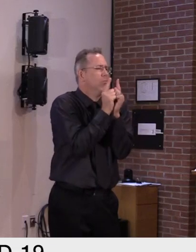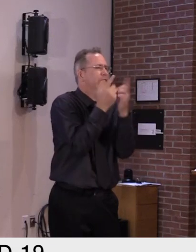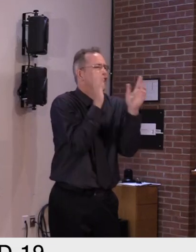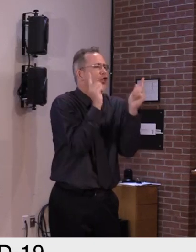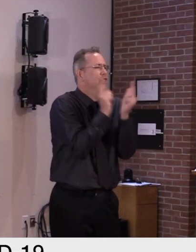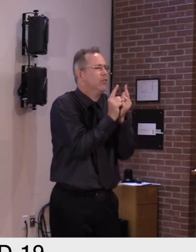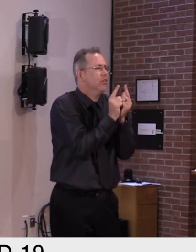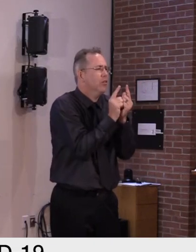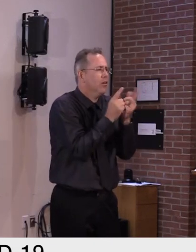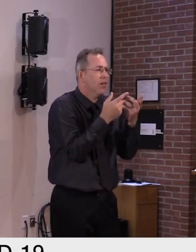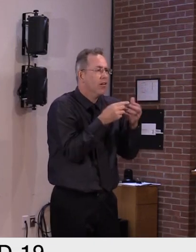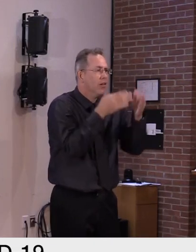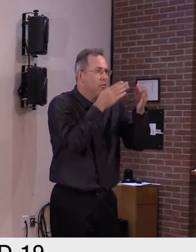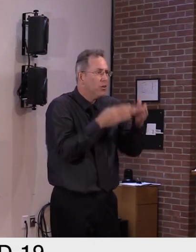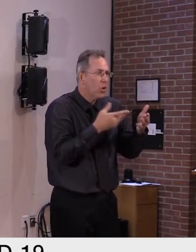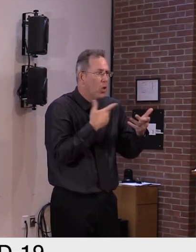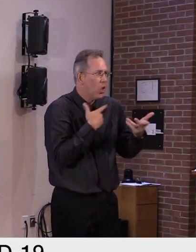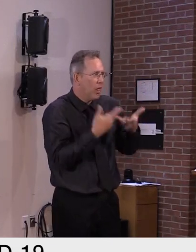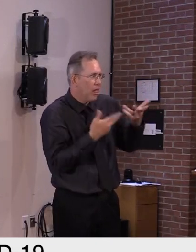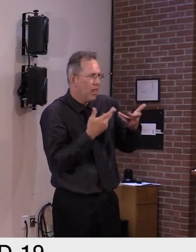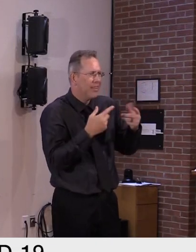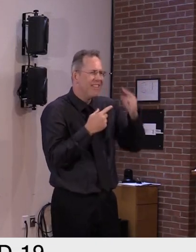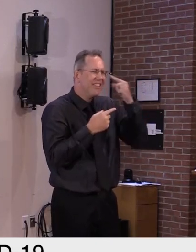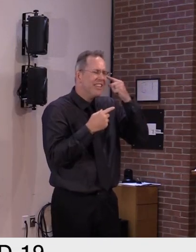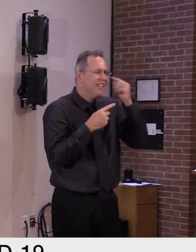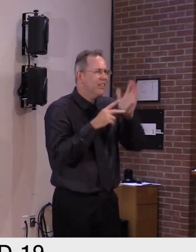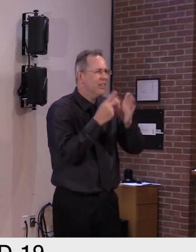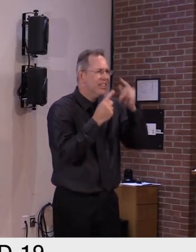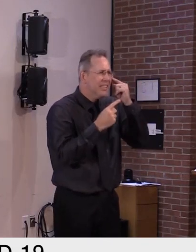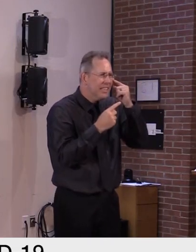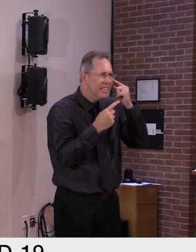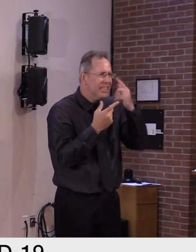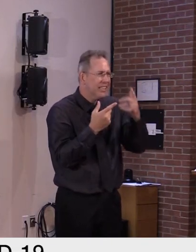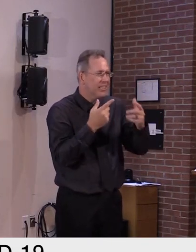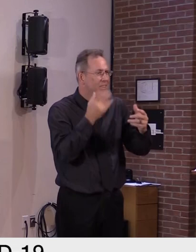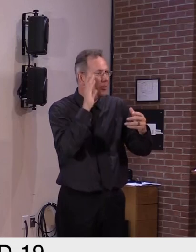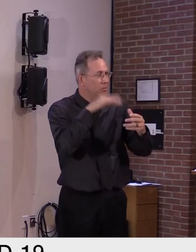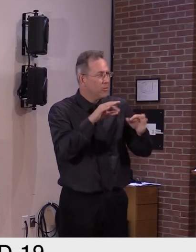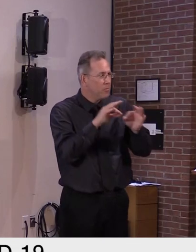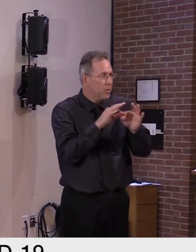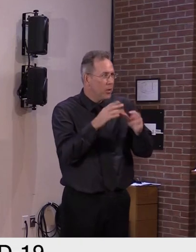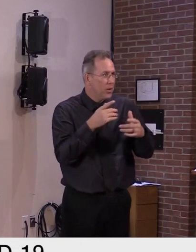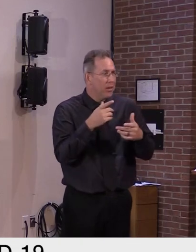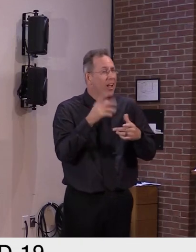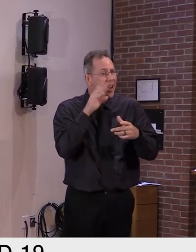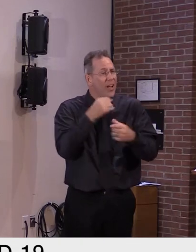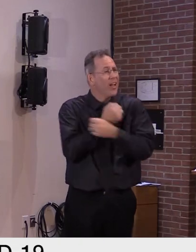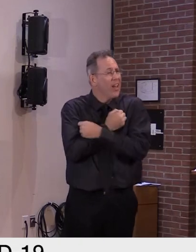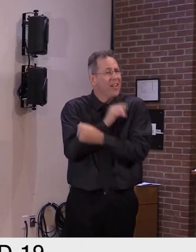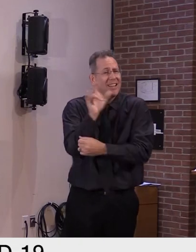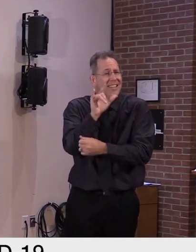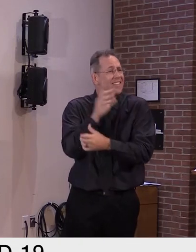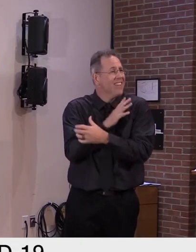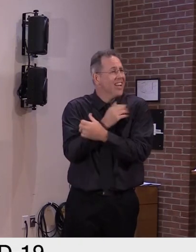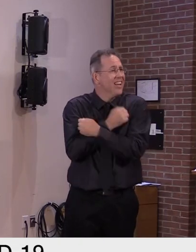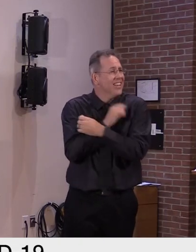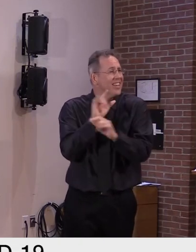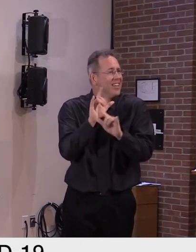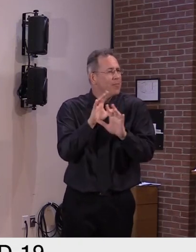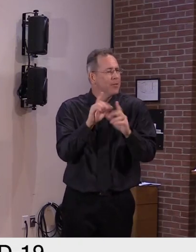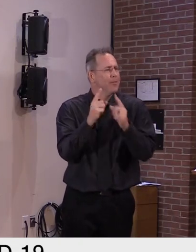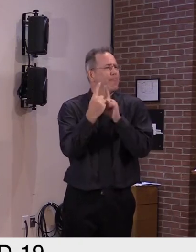but certainly continue to be masked and physically distanced. And don't engage in a crowded